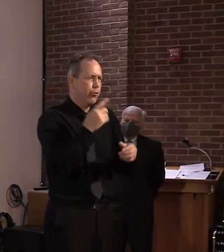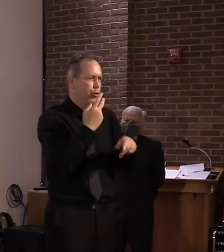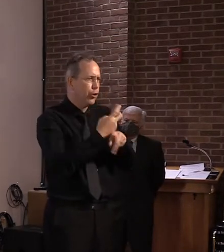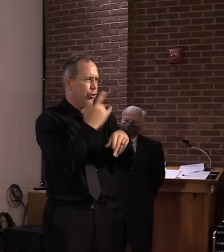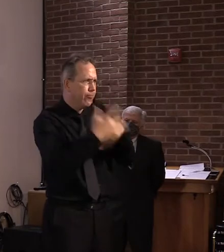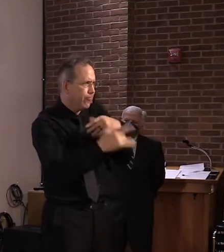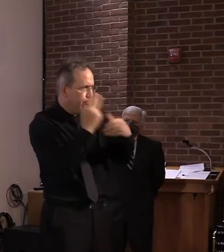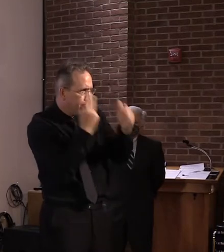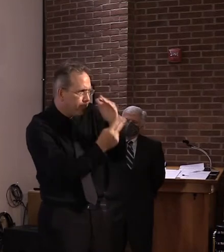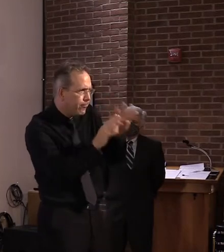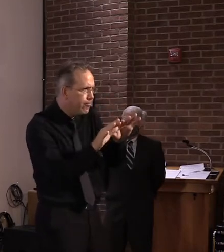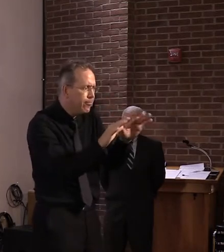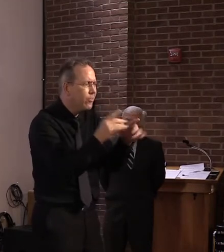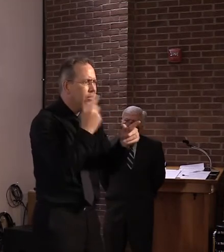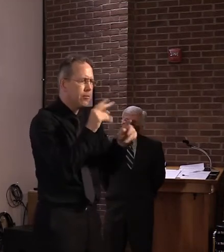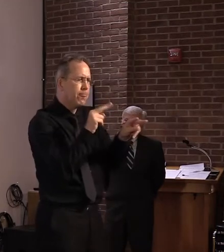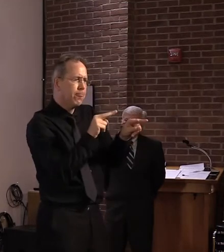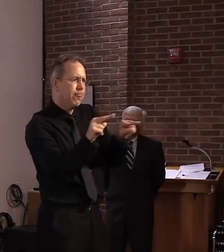Okay, thank you.